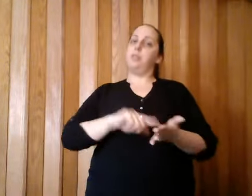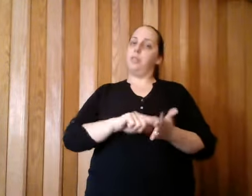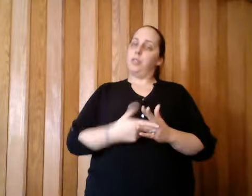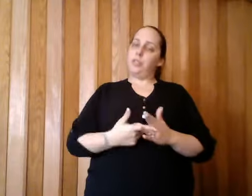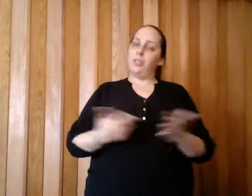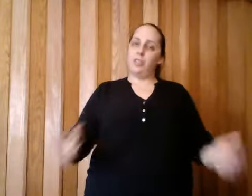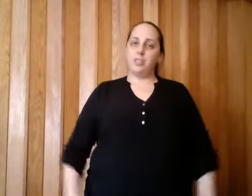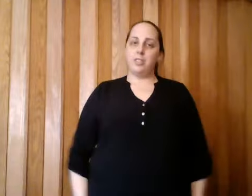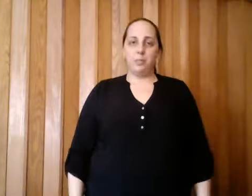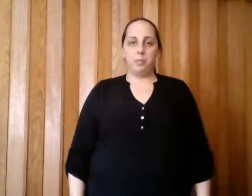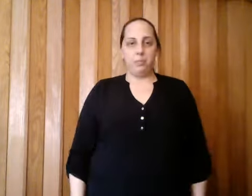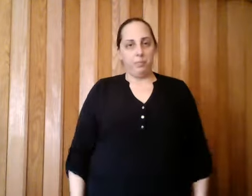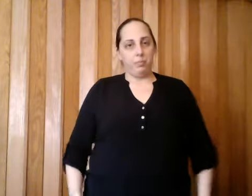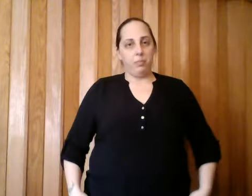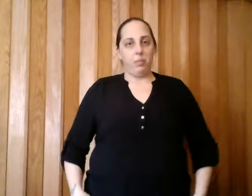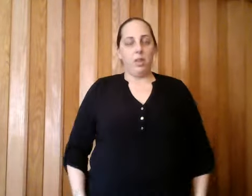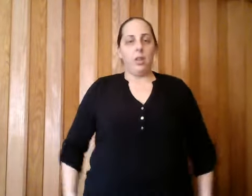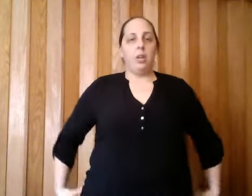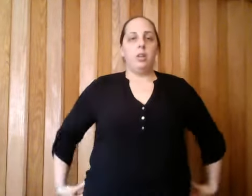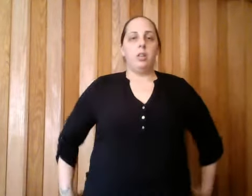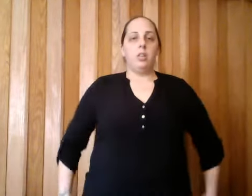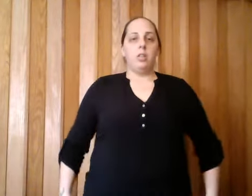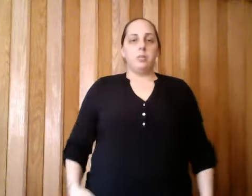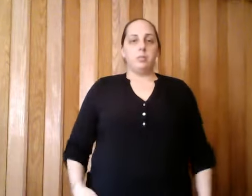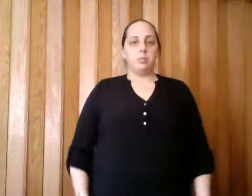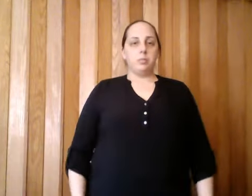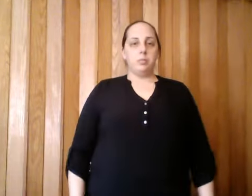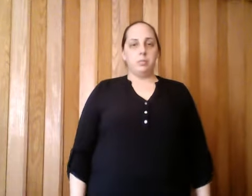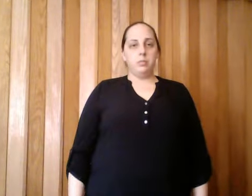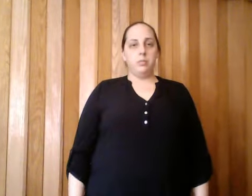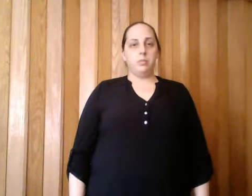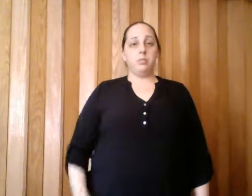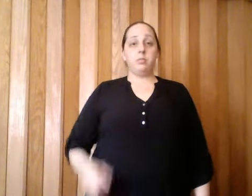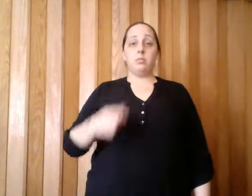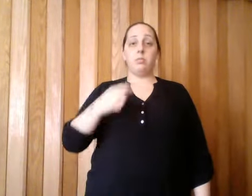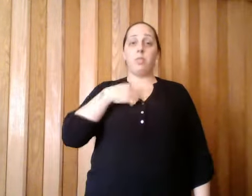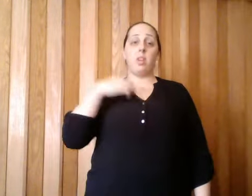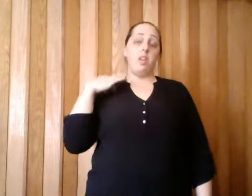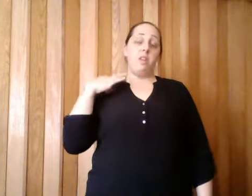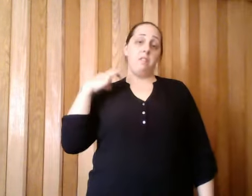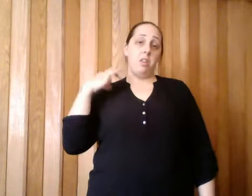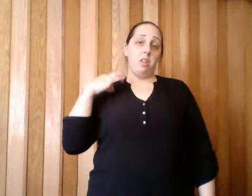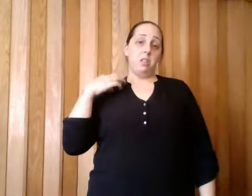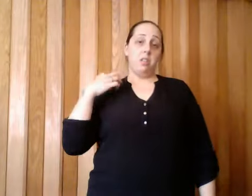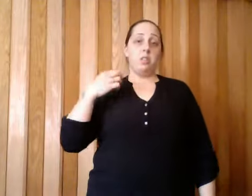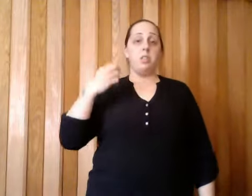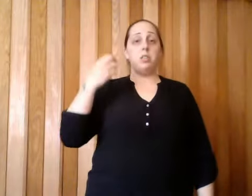So I need volunteers to take up, I need 2 panel bearers, and I need a person to take up my lecturing.